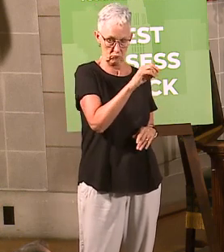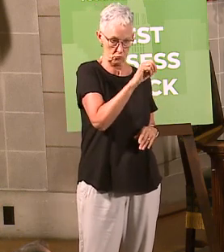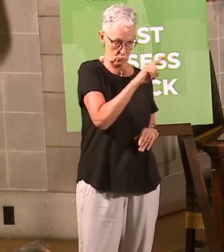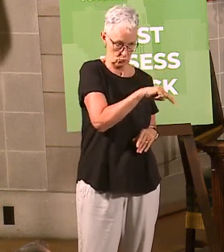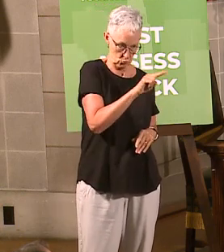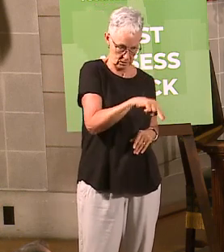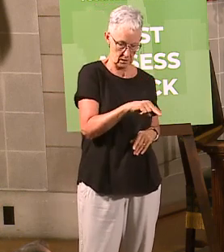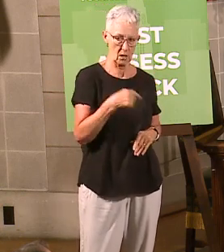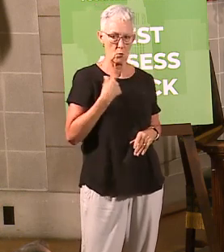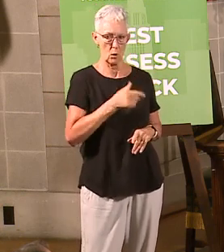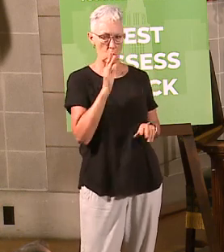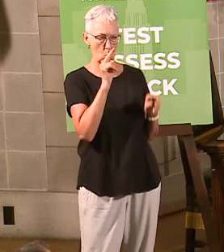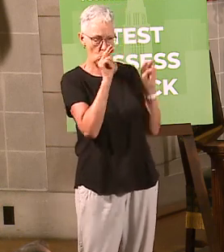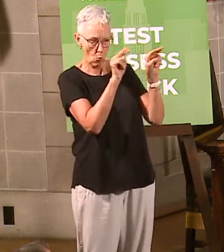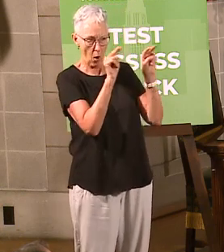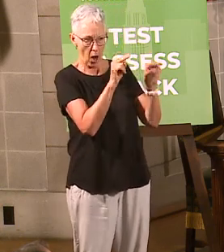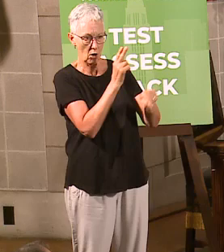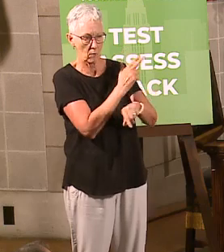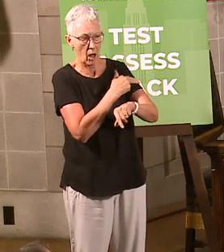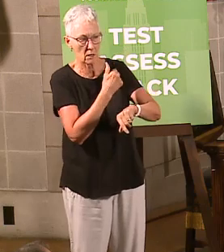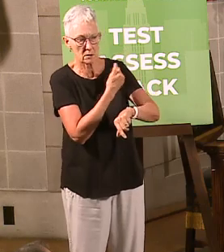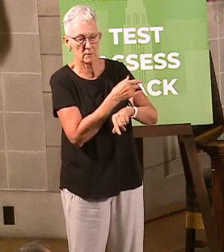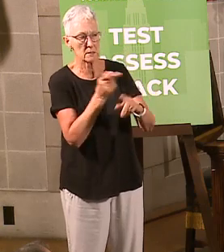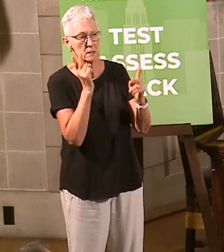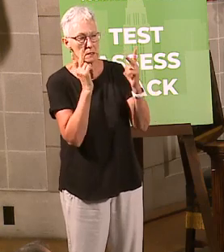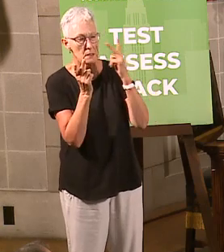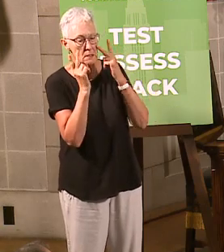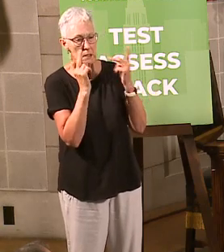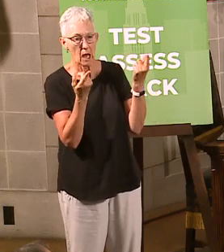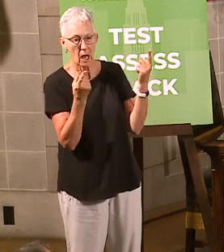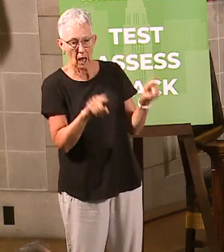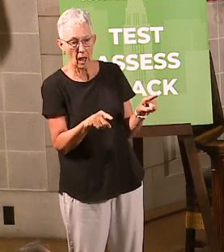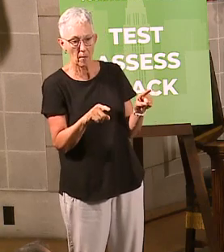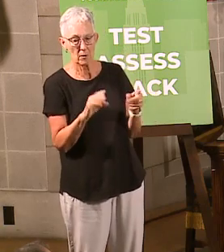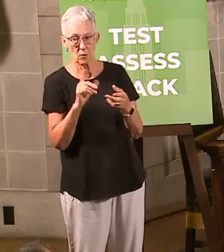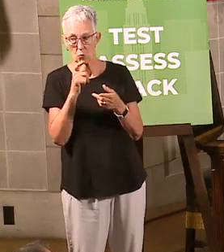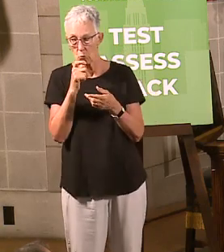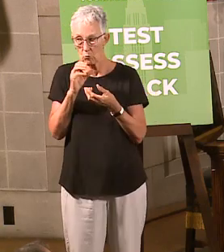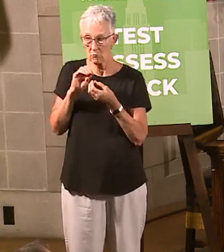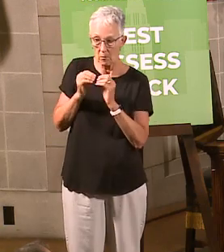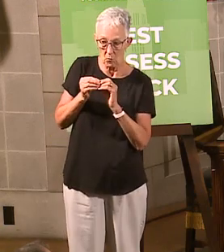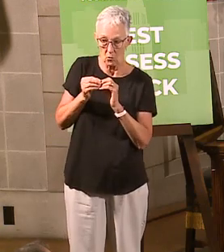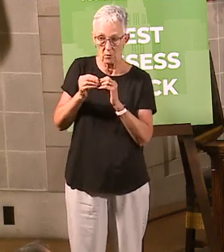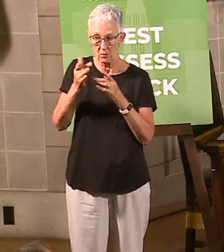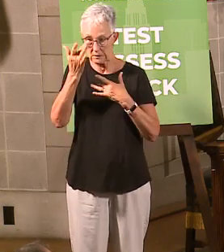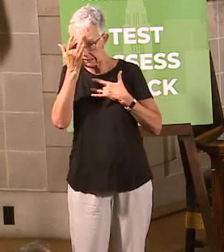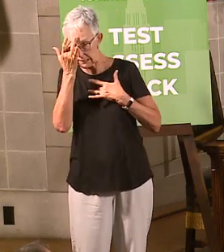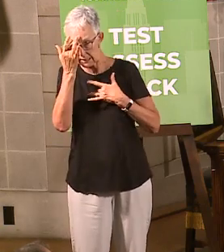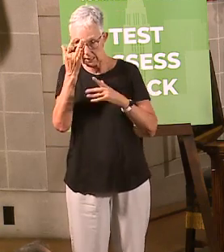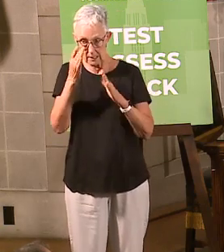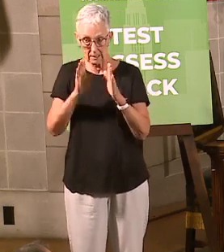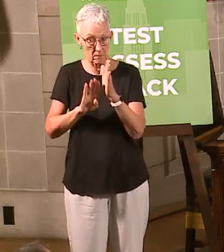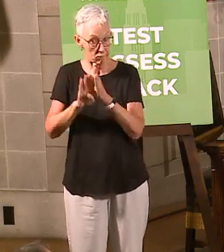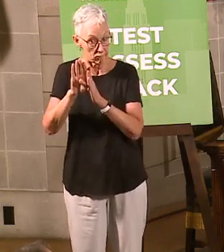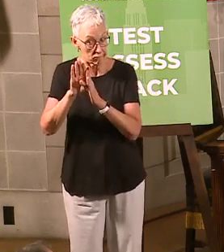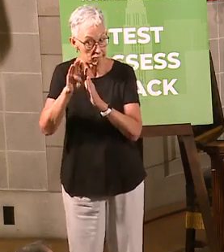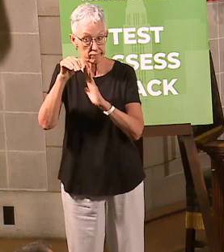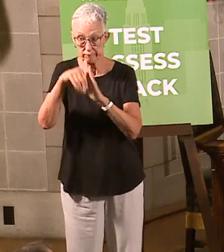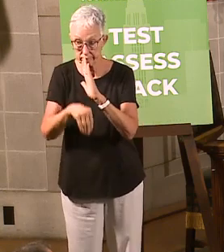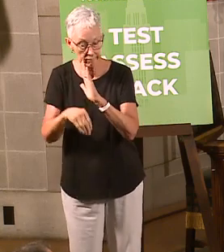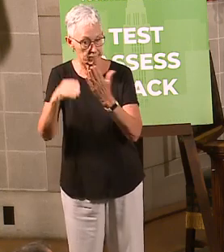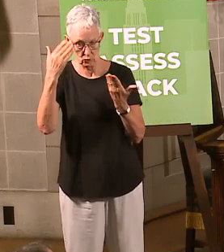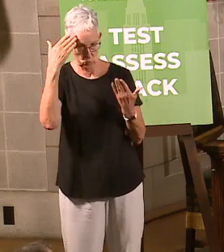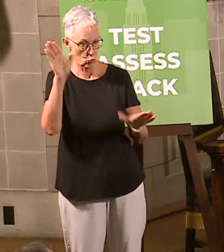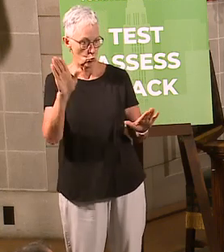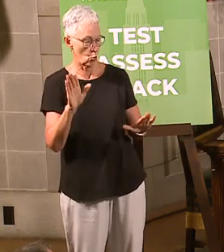system, and we will make a determination at a later date when we will roll out phase 4. So what we hope is that